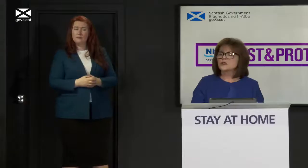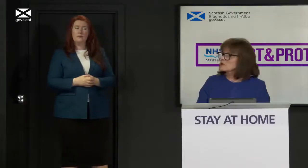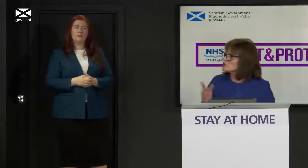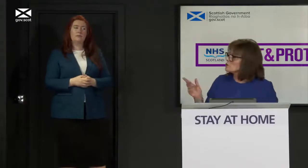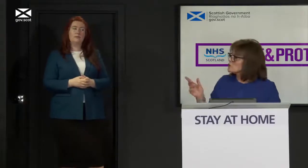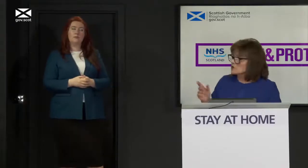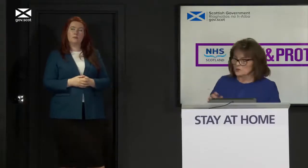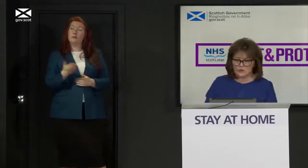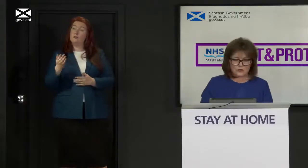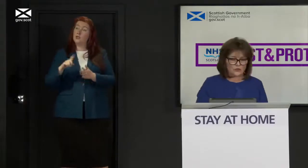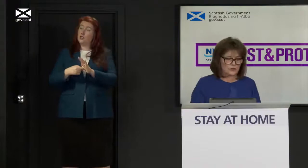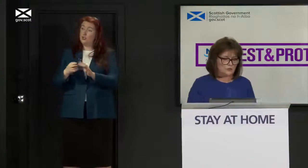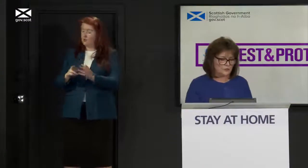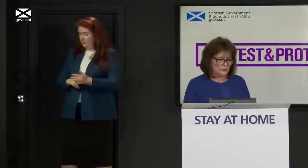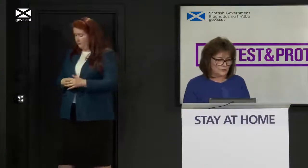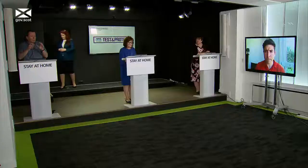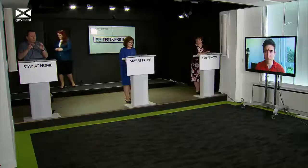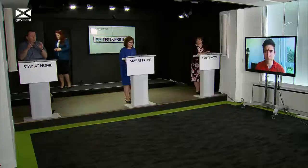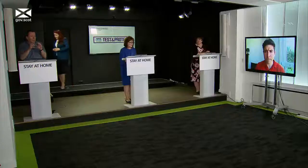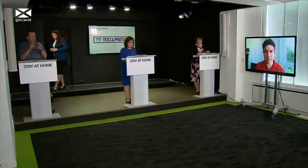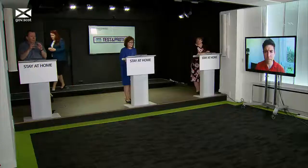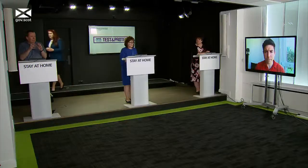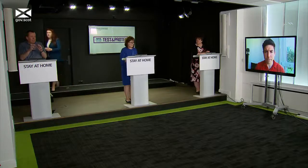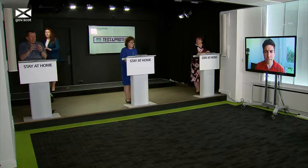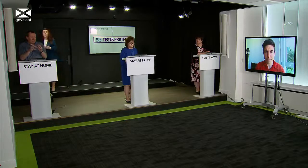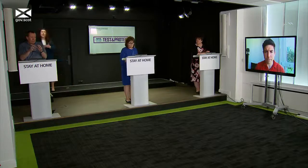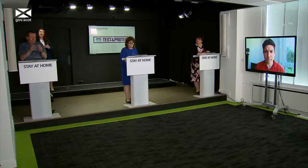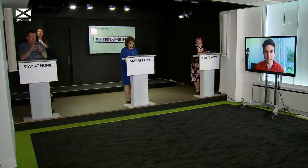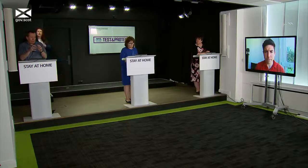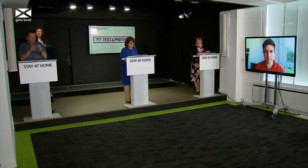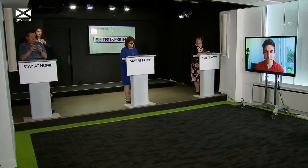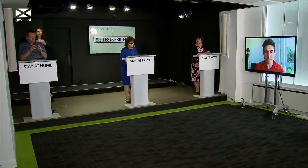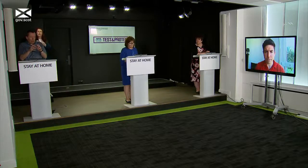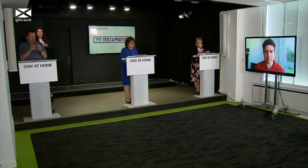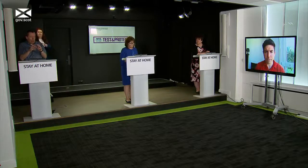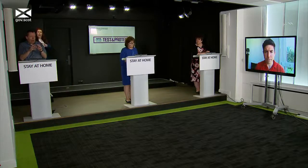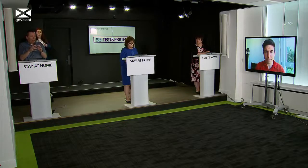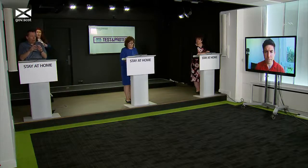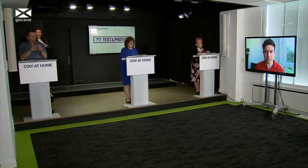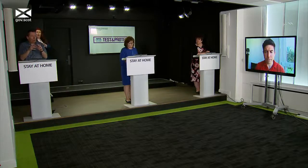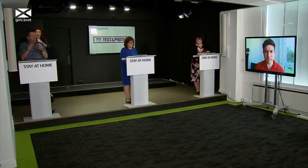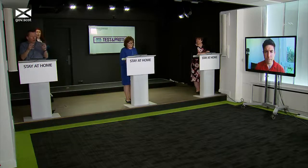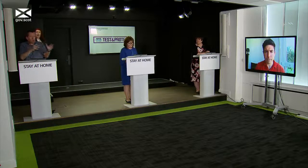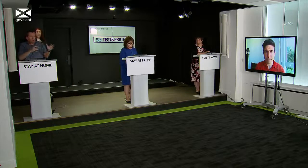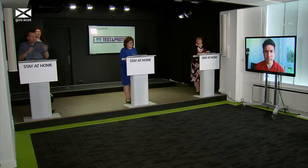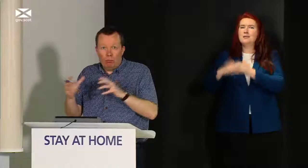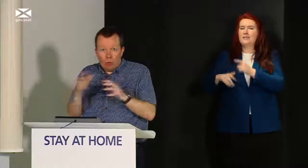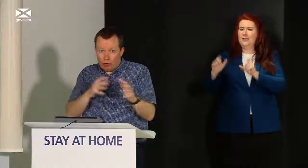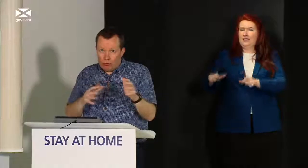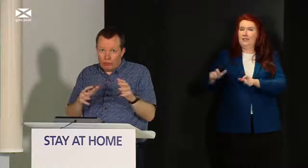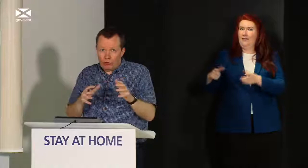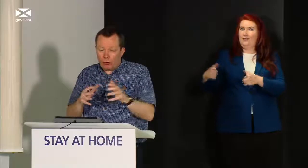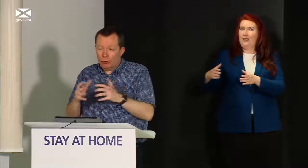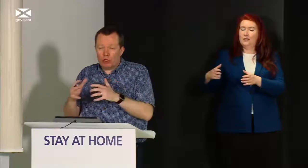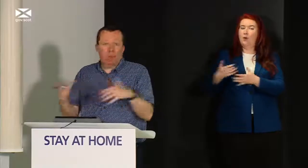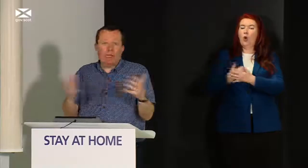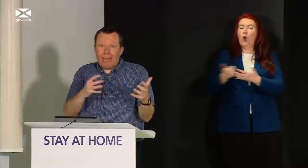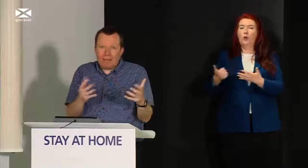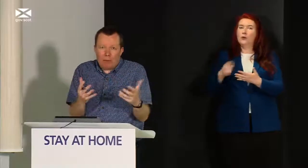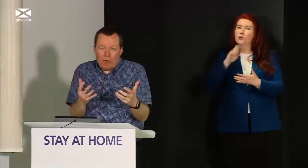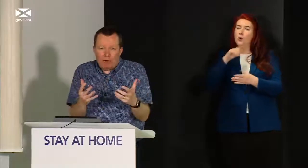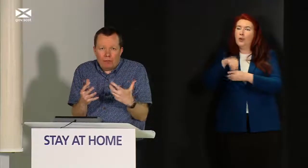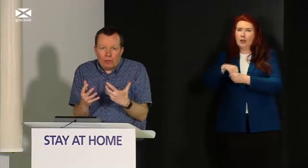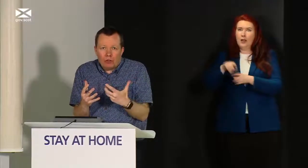very much Jason do you want to start the shielded group has never been static so the shielded group has always moved so